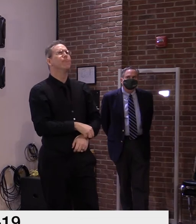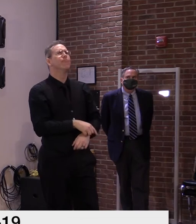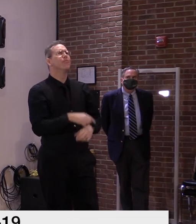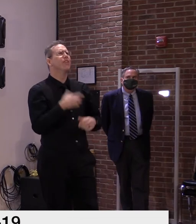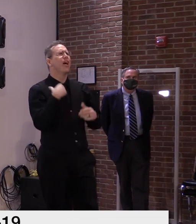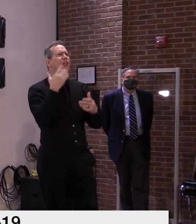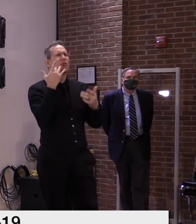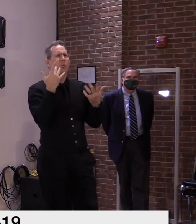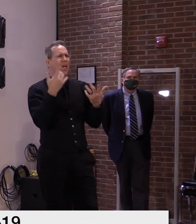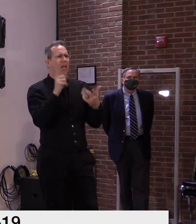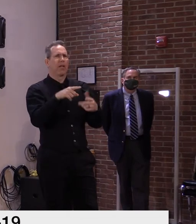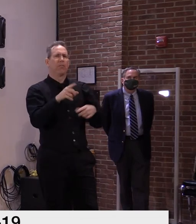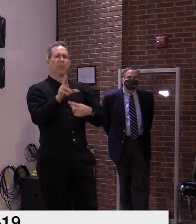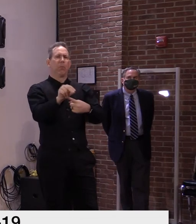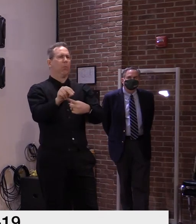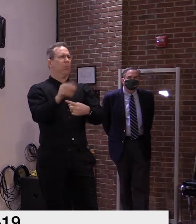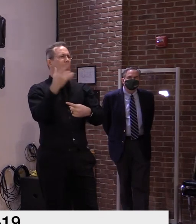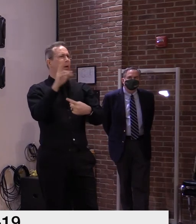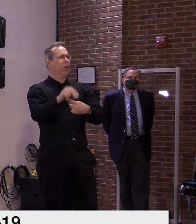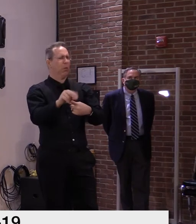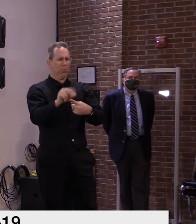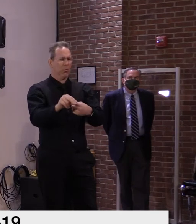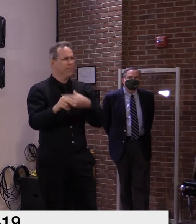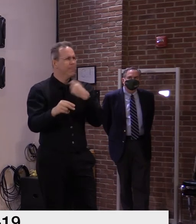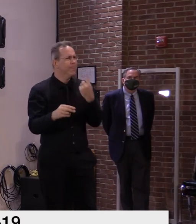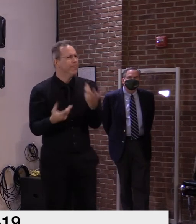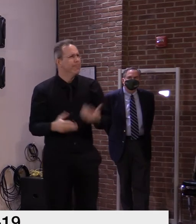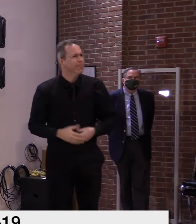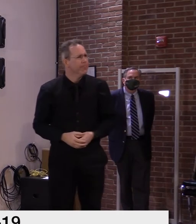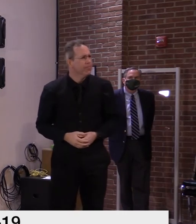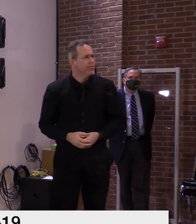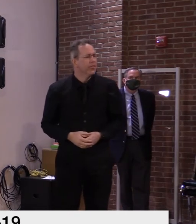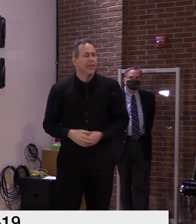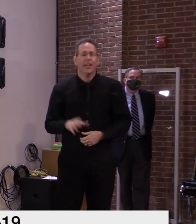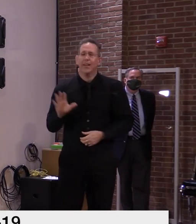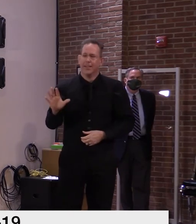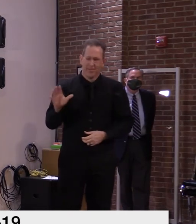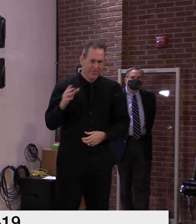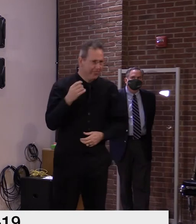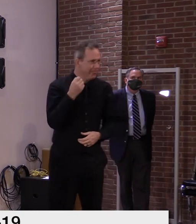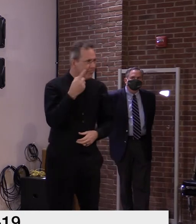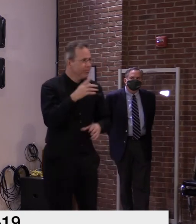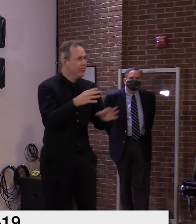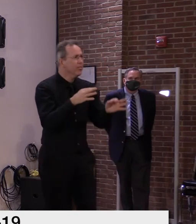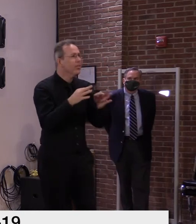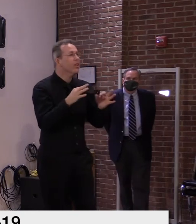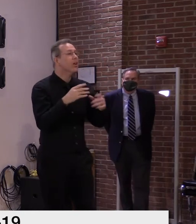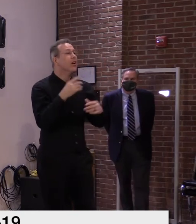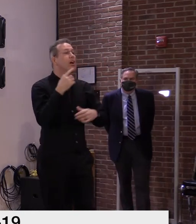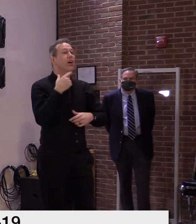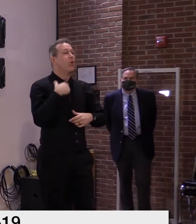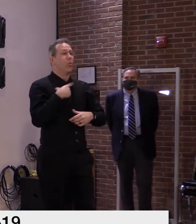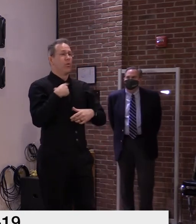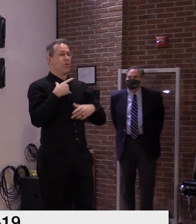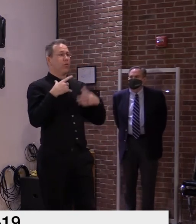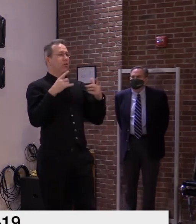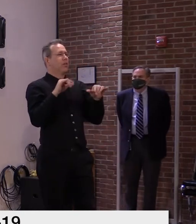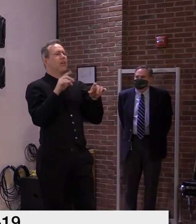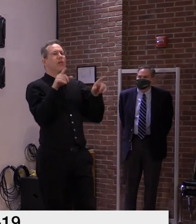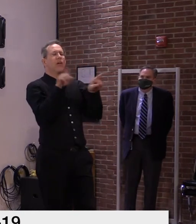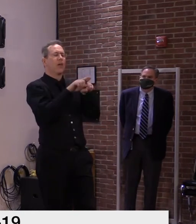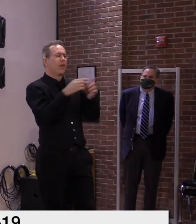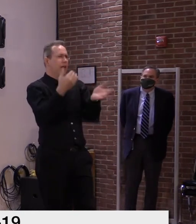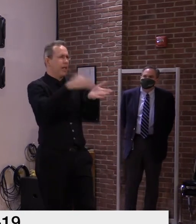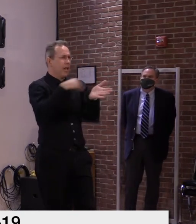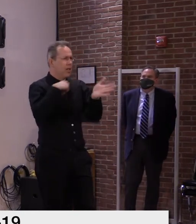Stay tuned. Mike, I mean, we're contemplating this. Again, our data, the data and the science tells us who's really